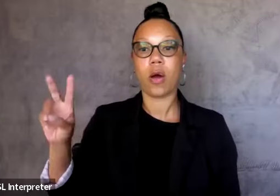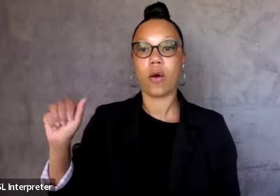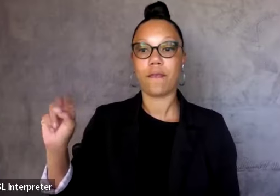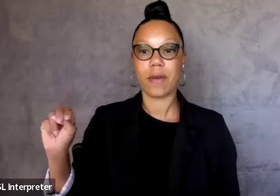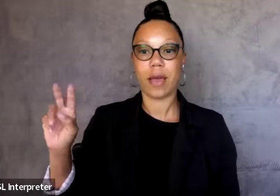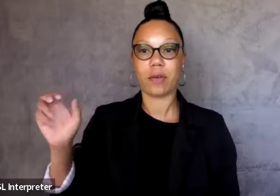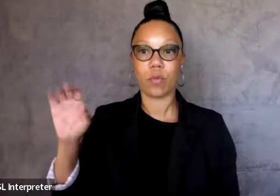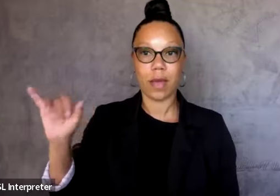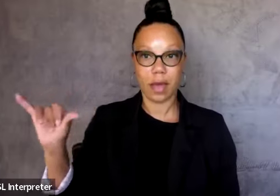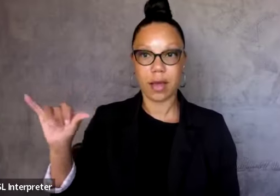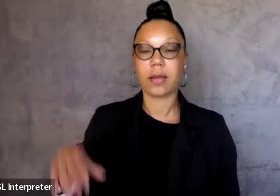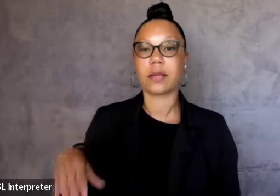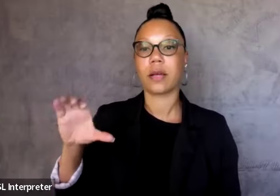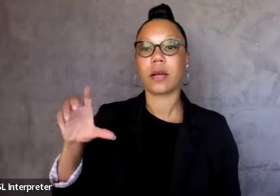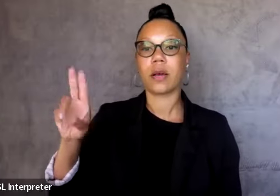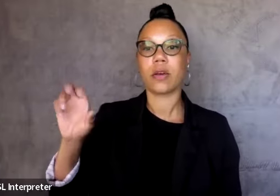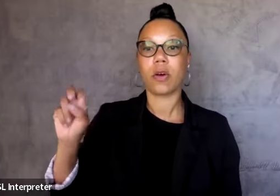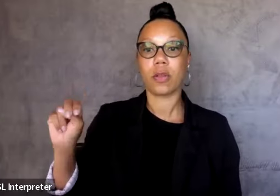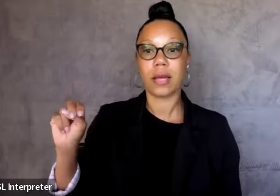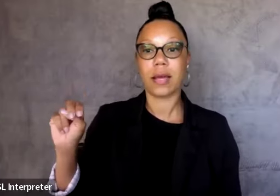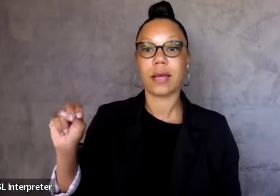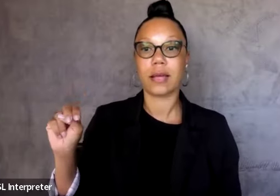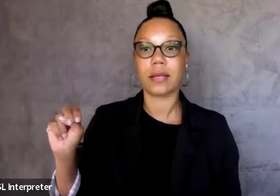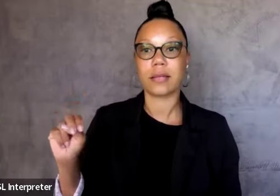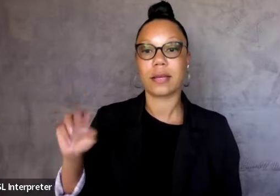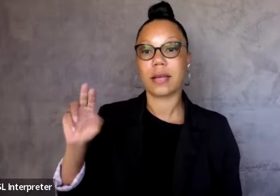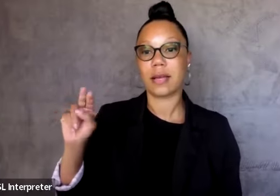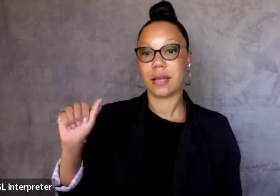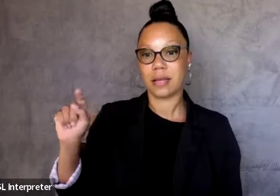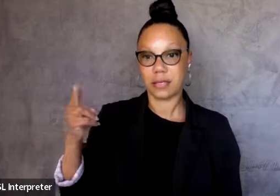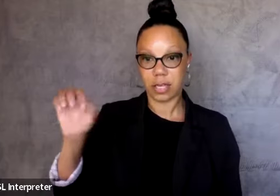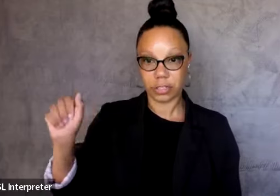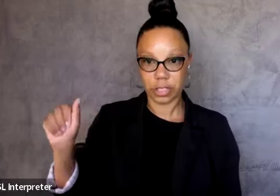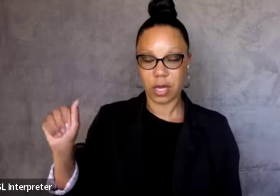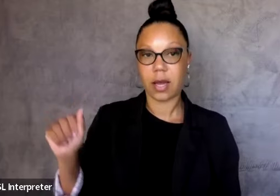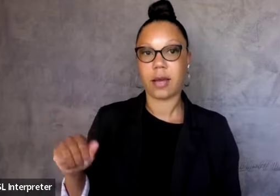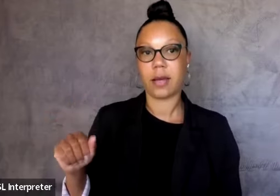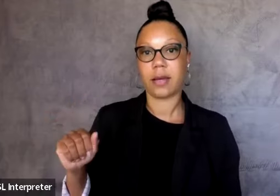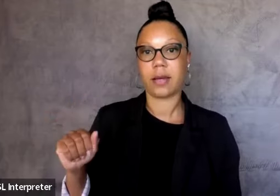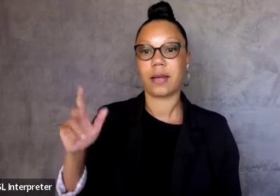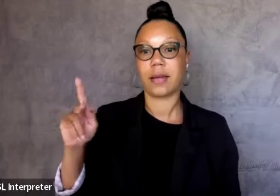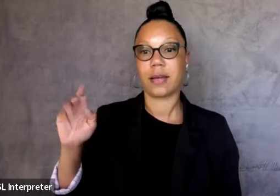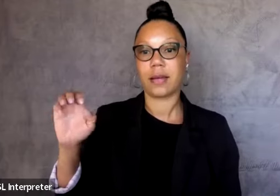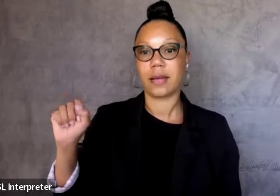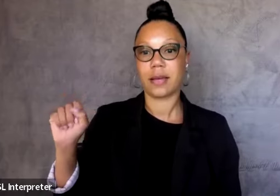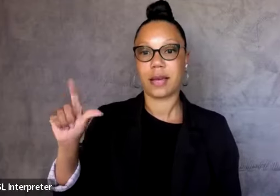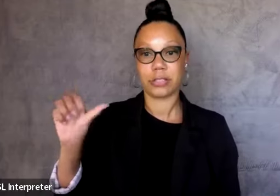Colin Cole, Tommy Rico, Latasha, Kessler, Delane